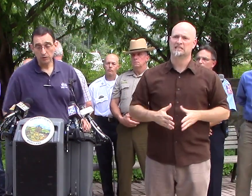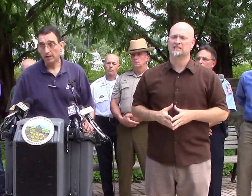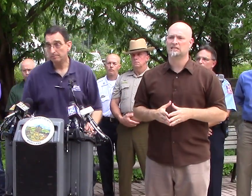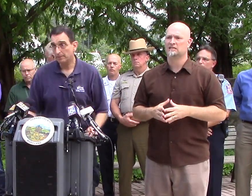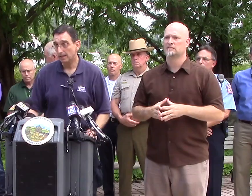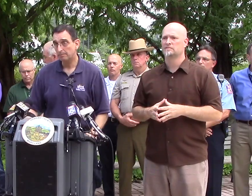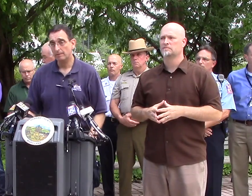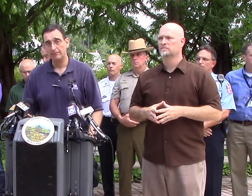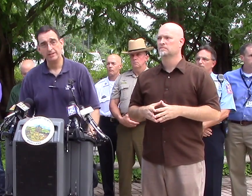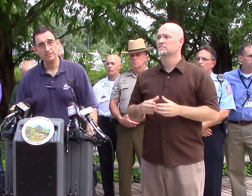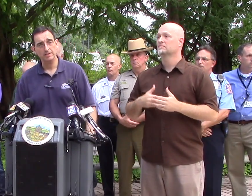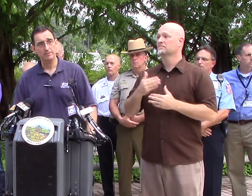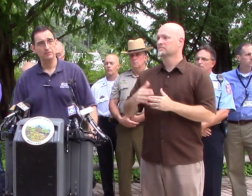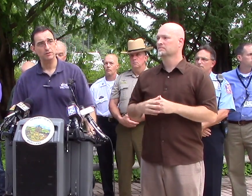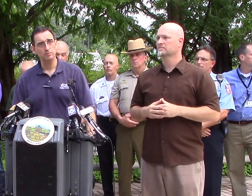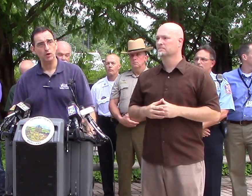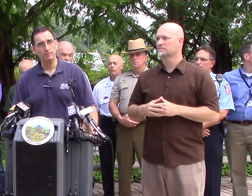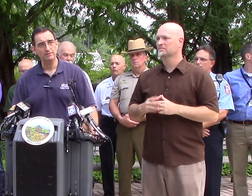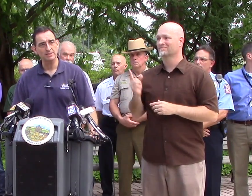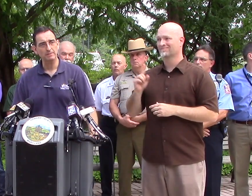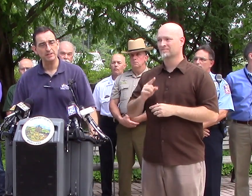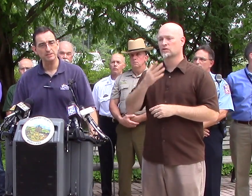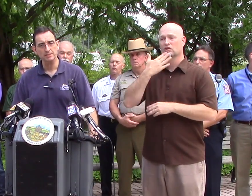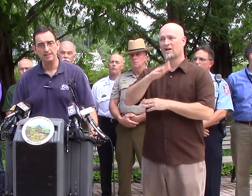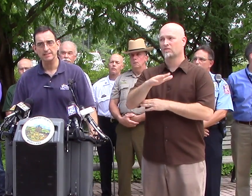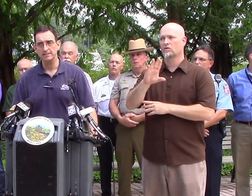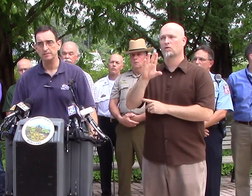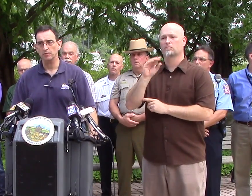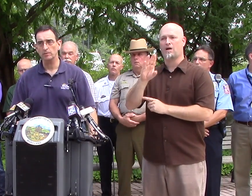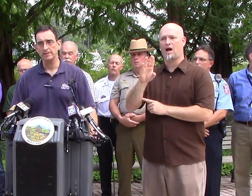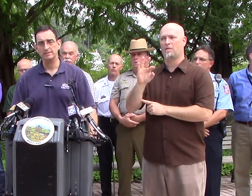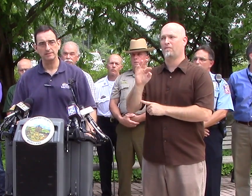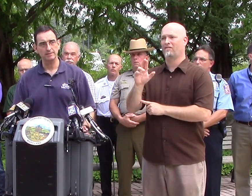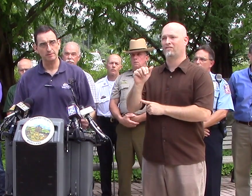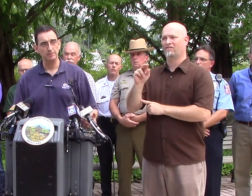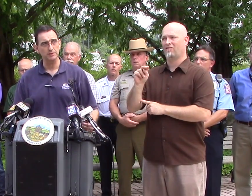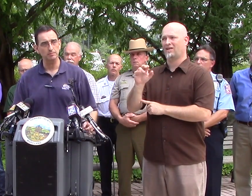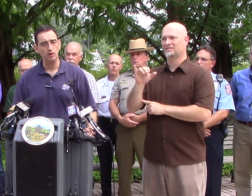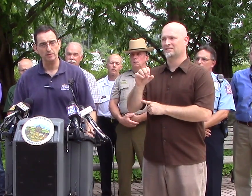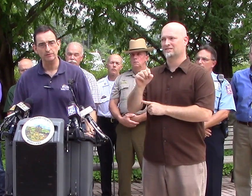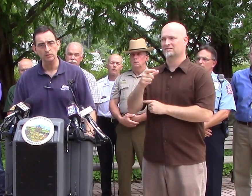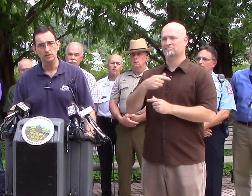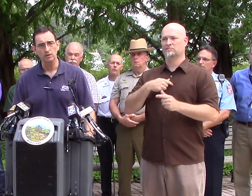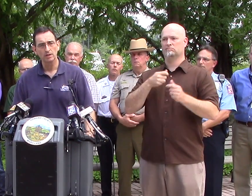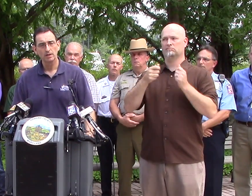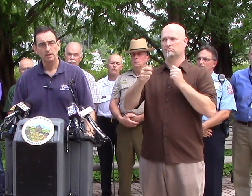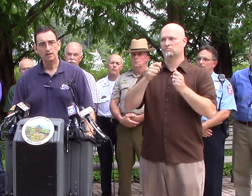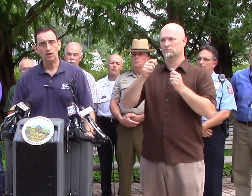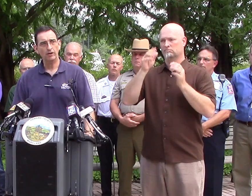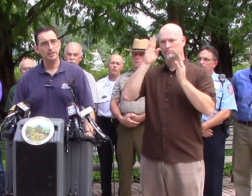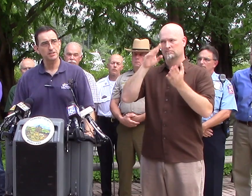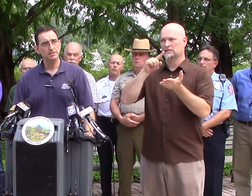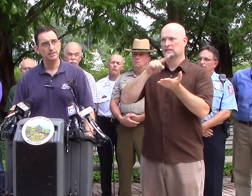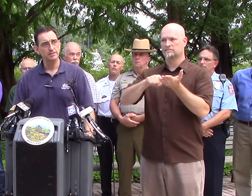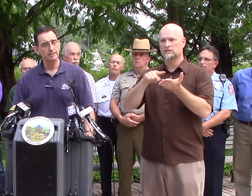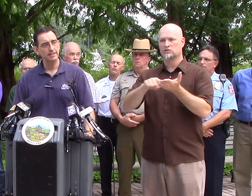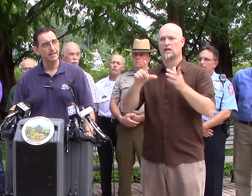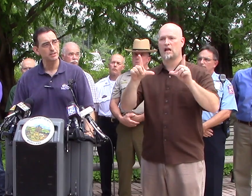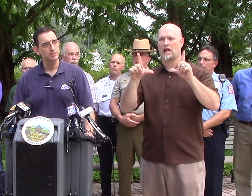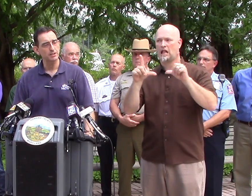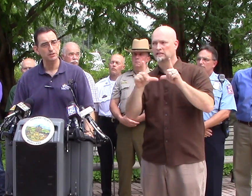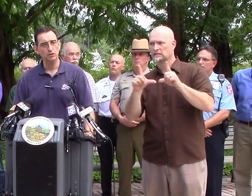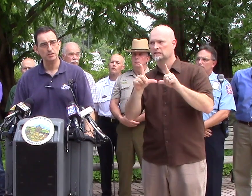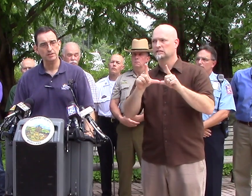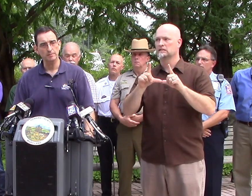Good afternoon. I'm Bob Francis. I'm the Director of the Department of Inspections, Licenses, and Permits, the building department, if you will. Our agency is the